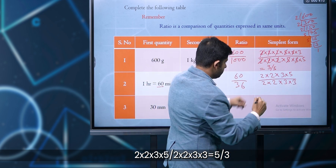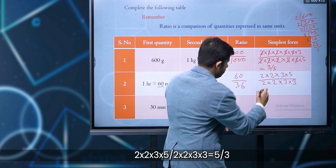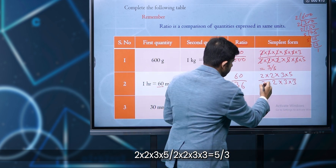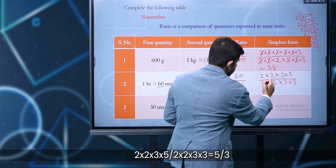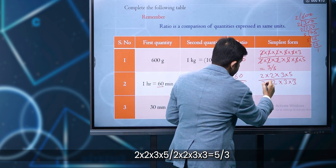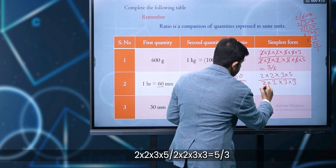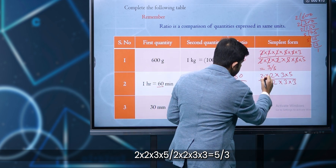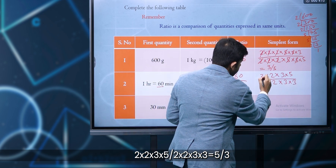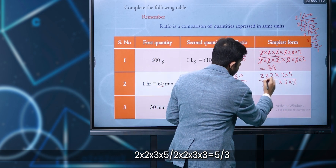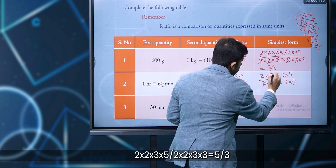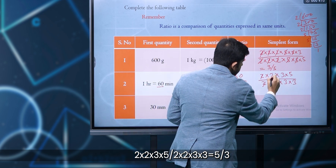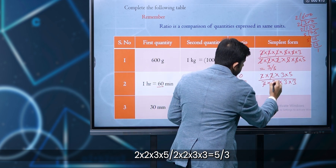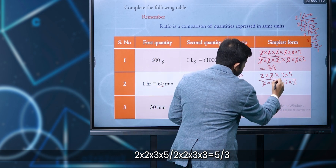which is equals to